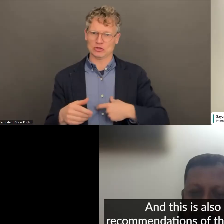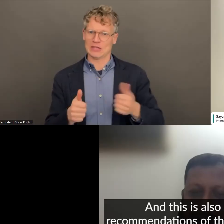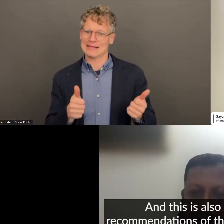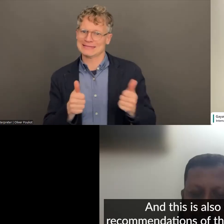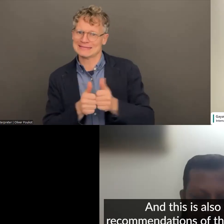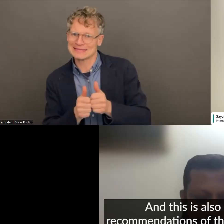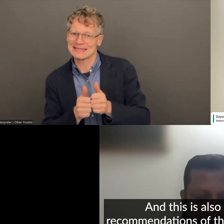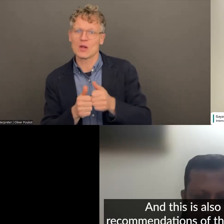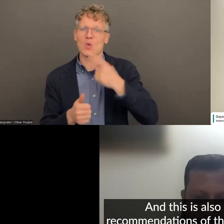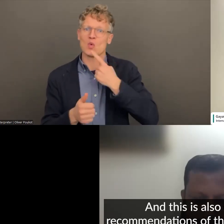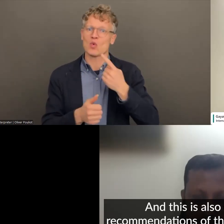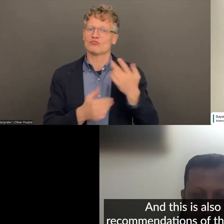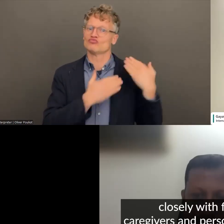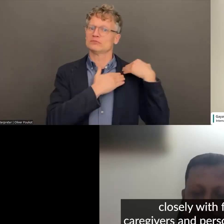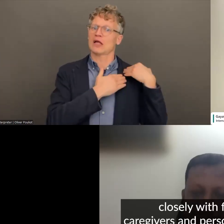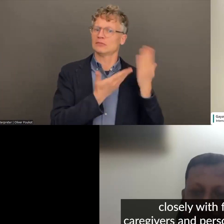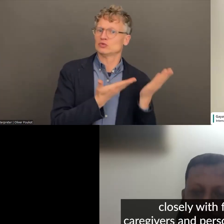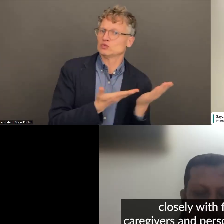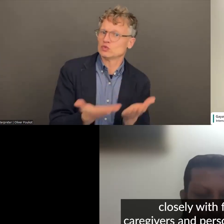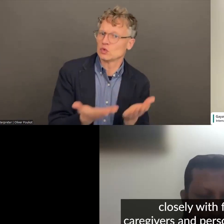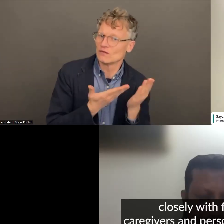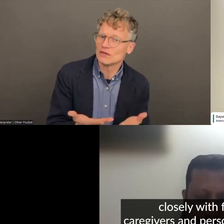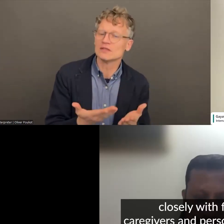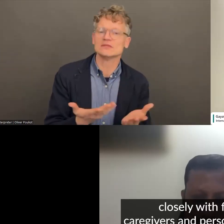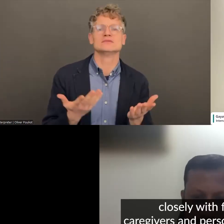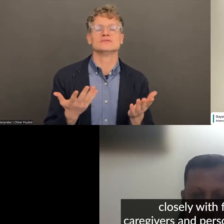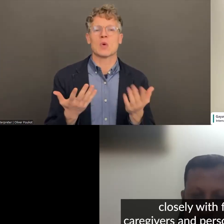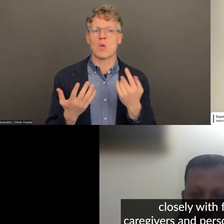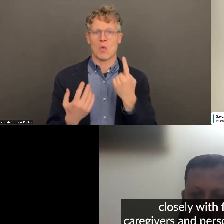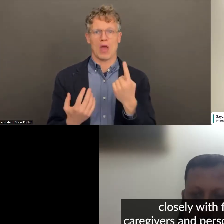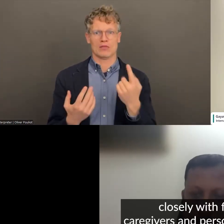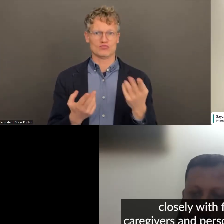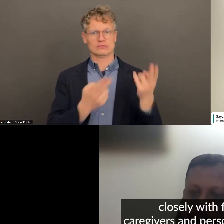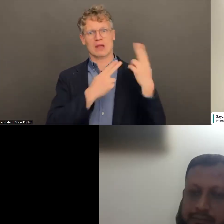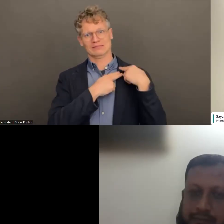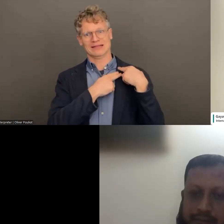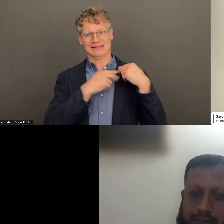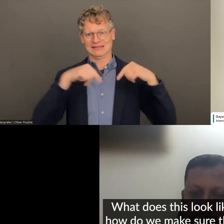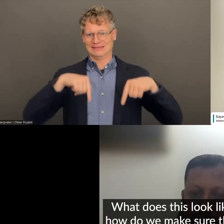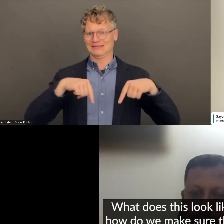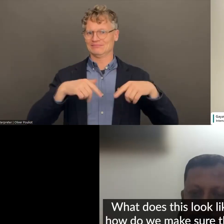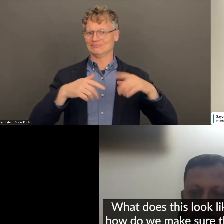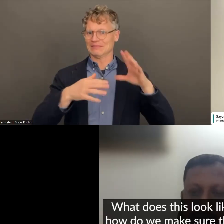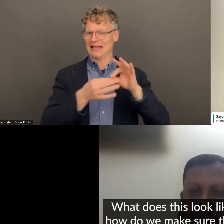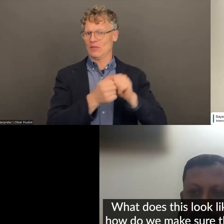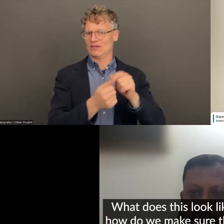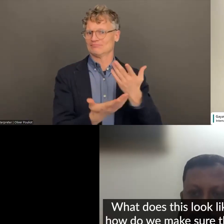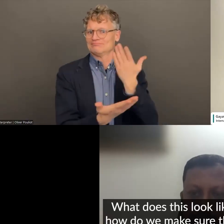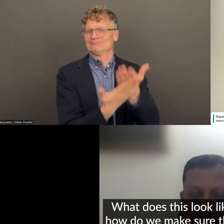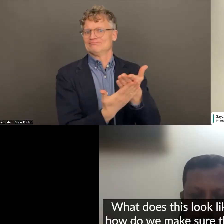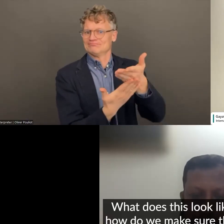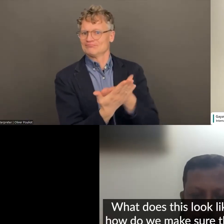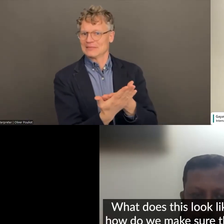the recommendations of the paper, is to work closely with families, caregivers, and personal assistants. What does this look like